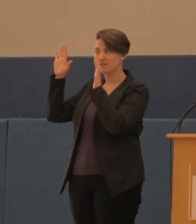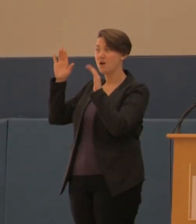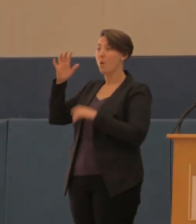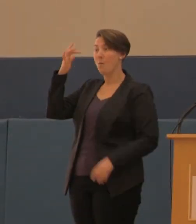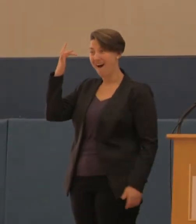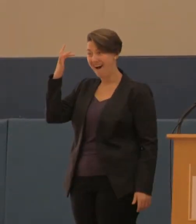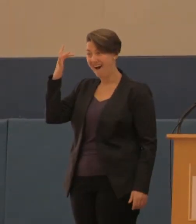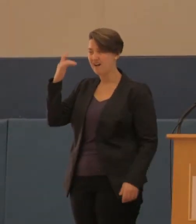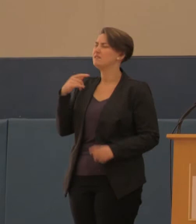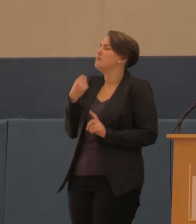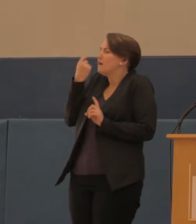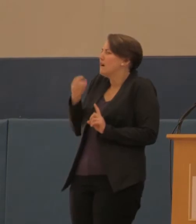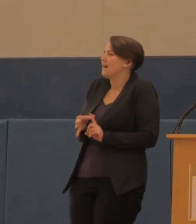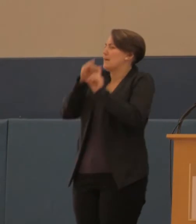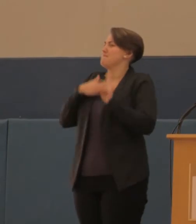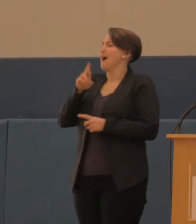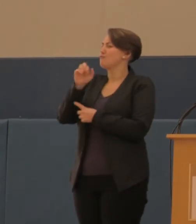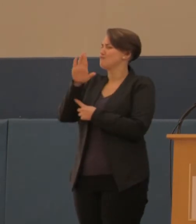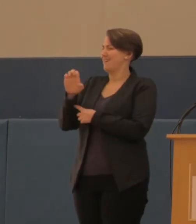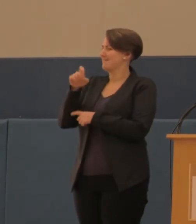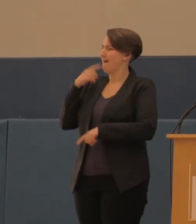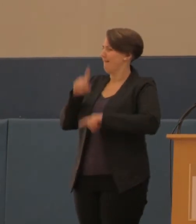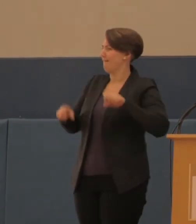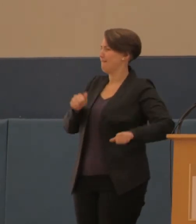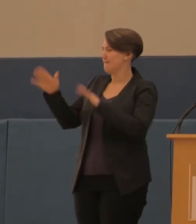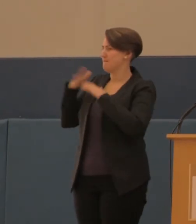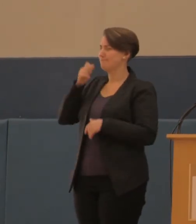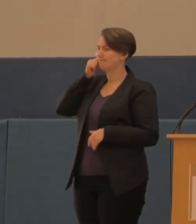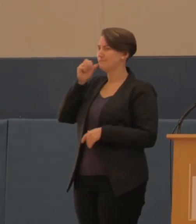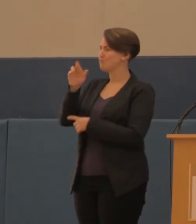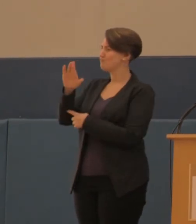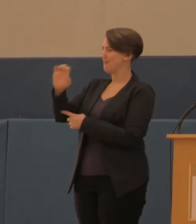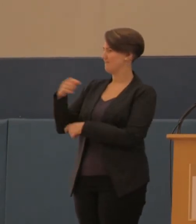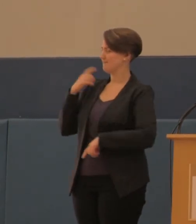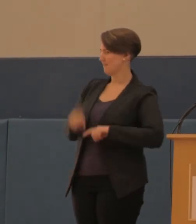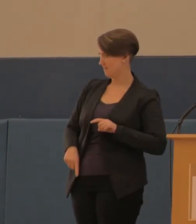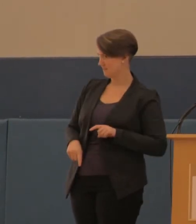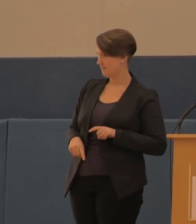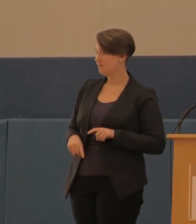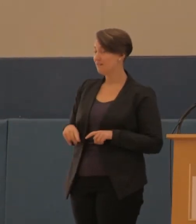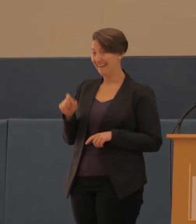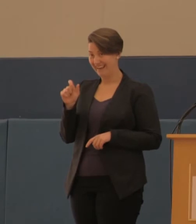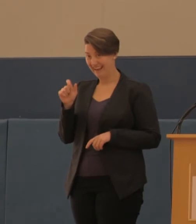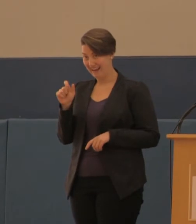offended. Race is one that you can't surrender. But if it cost that, I would